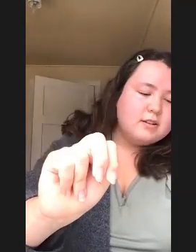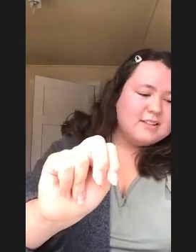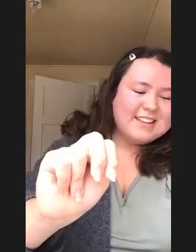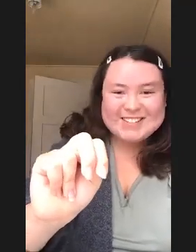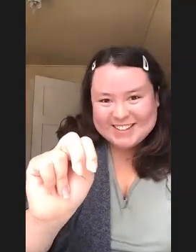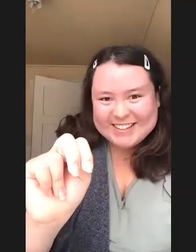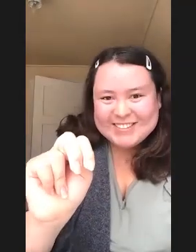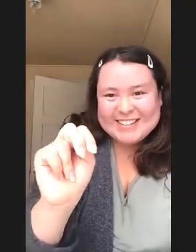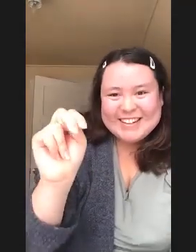That was a long one.